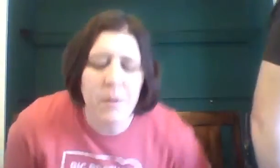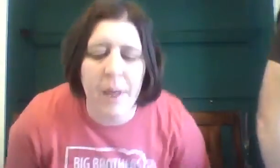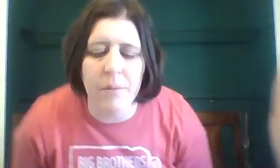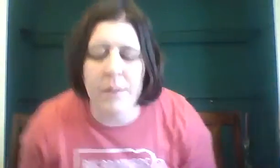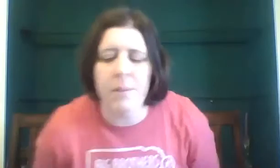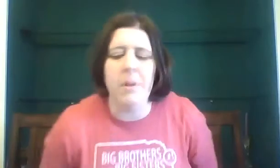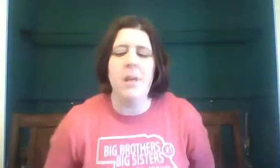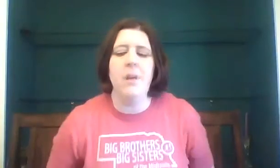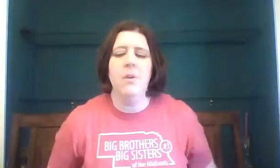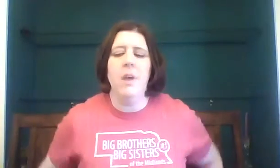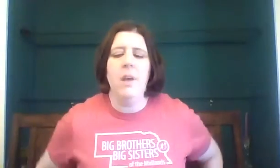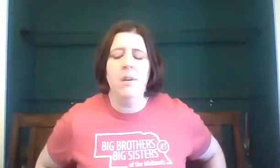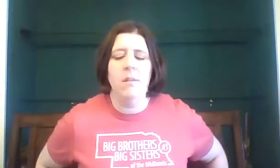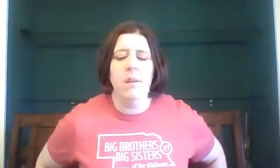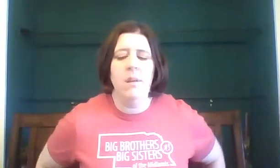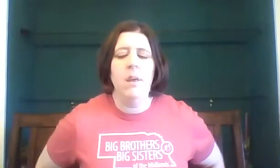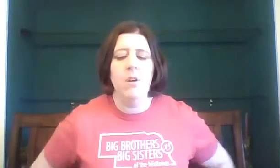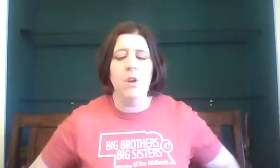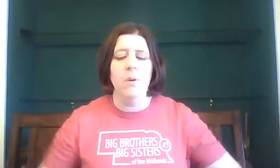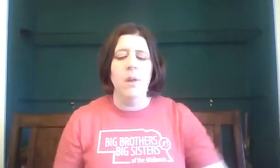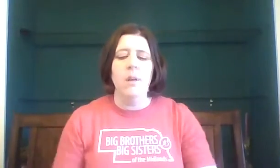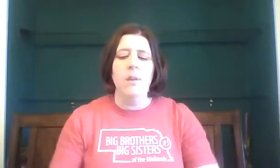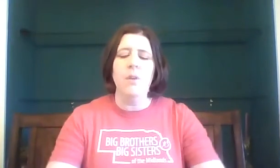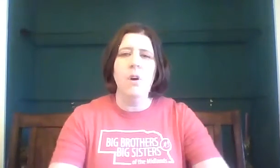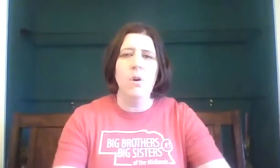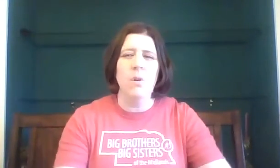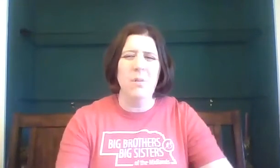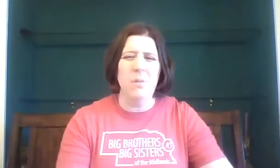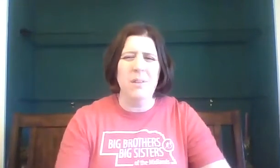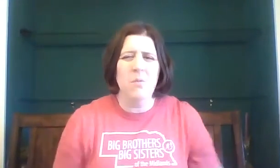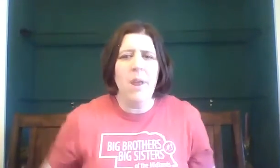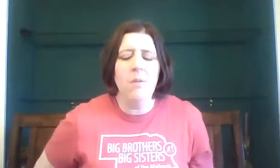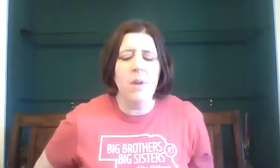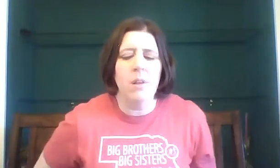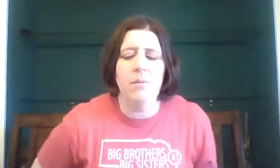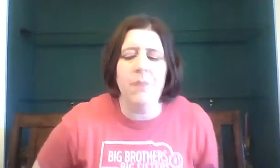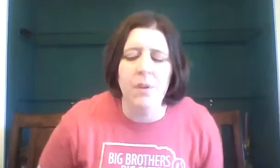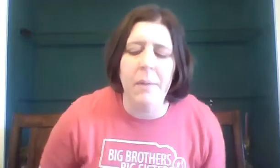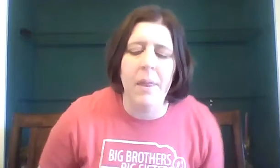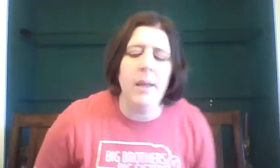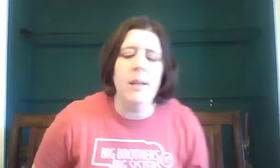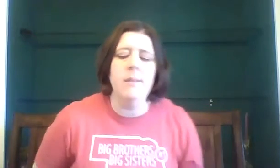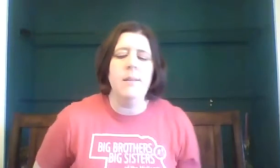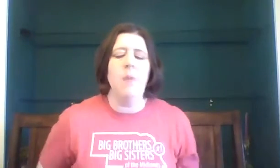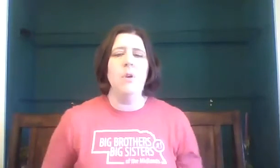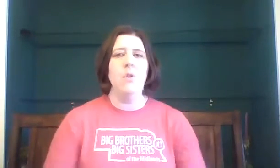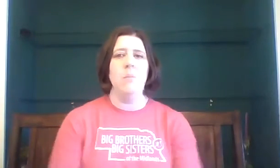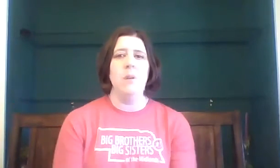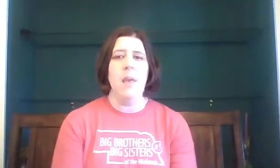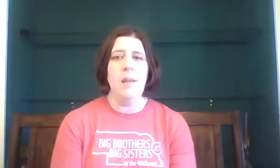communicate with somebody who can't hear you. So the reason why you want to learn fingerspelling is to help you communicate